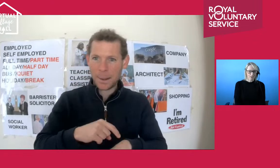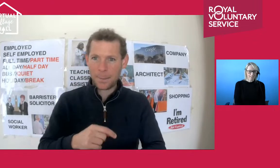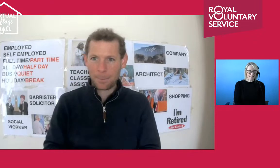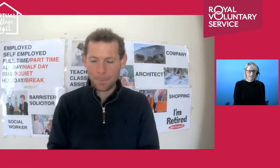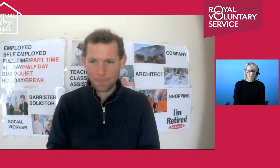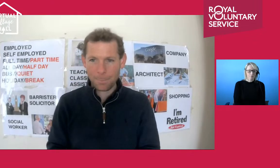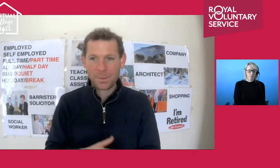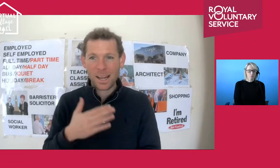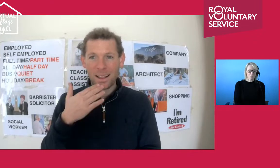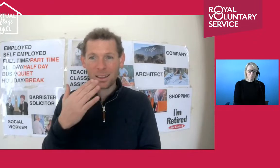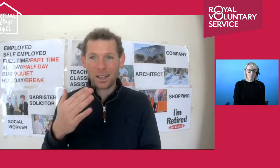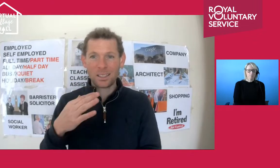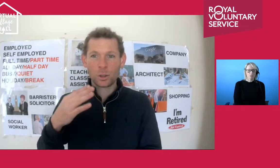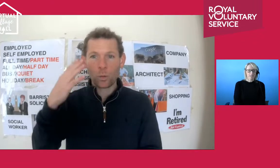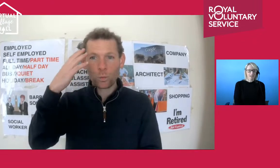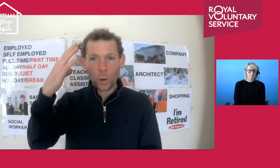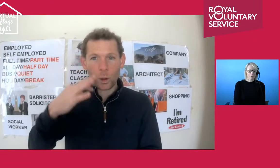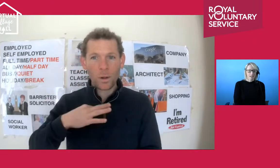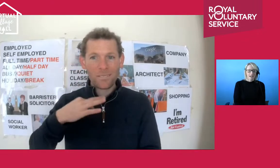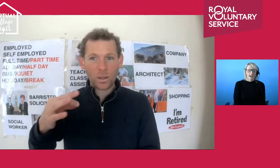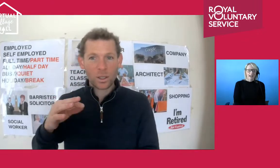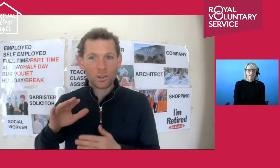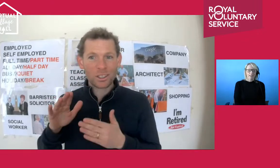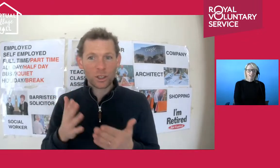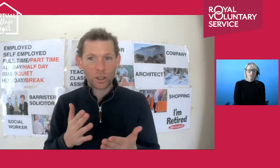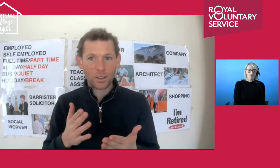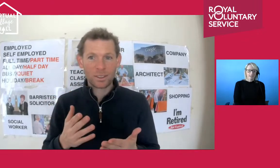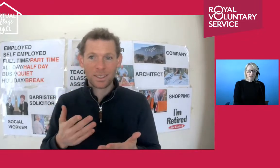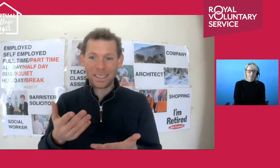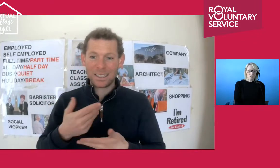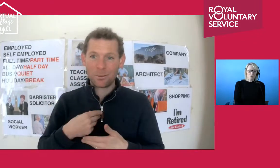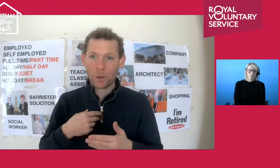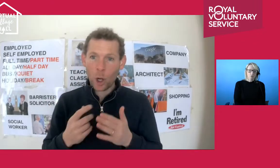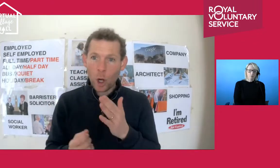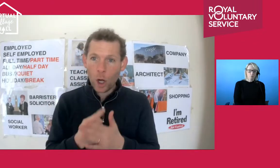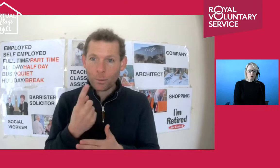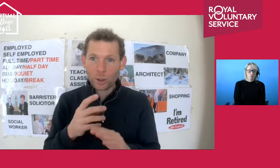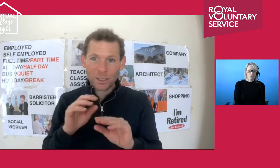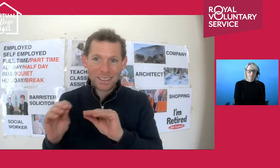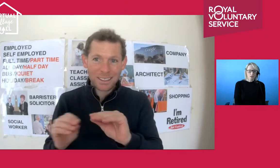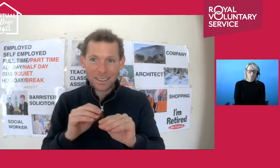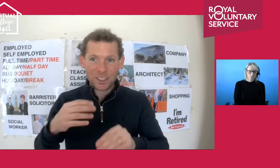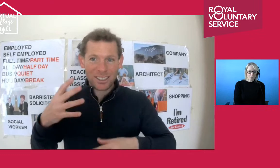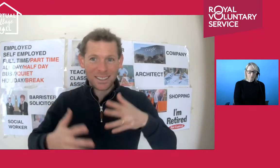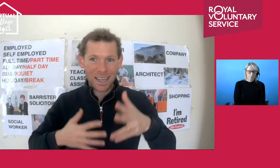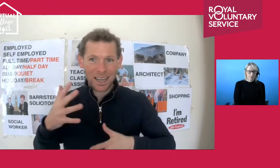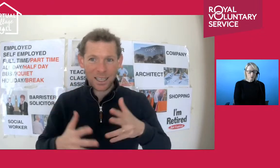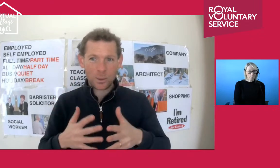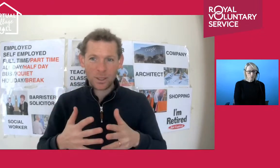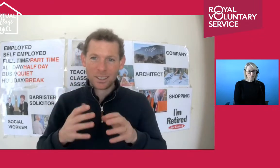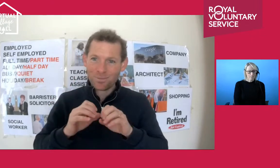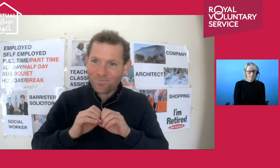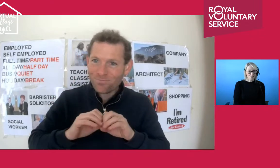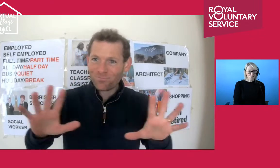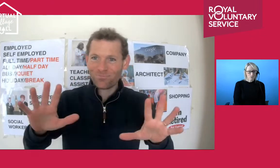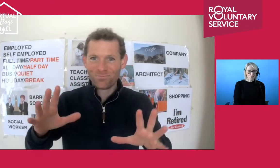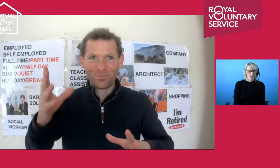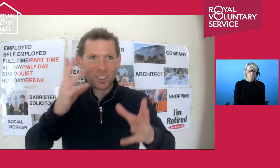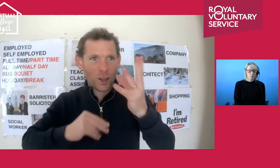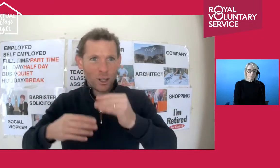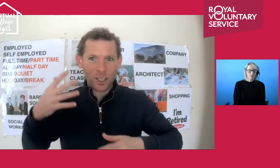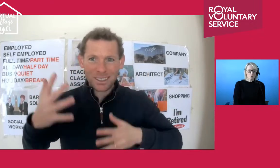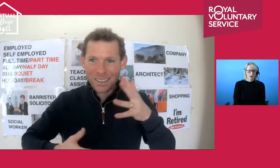interest in learning sign language, for giving up your time. And thank you again to the Royal Voluntary Service for giving me the opportunity